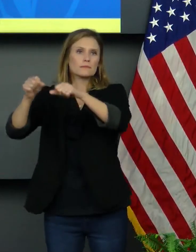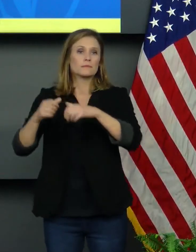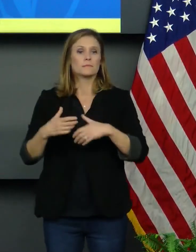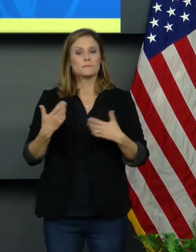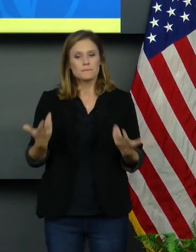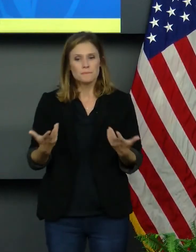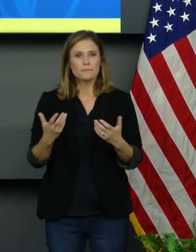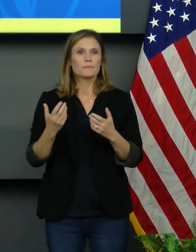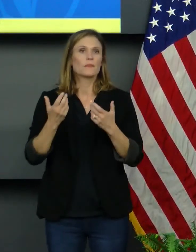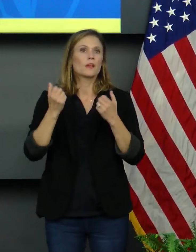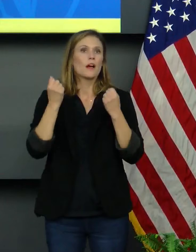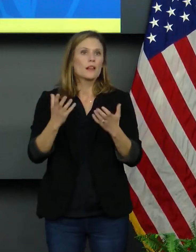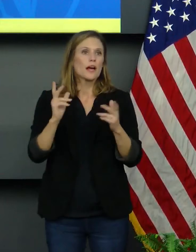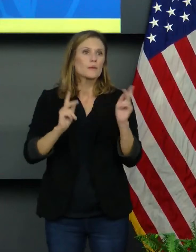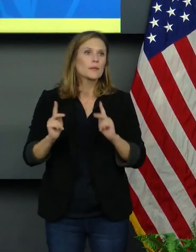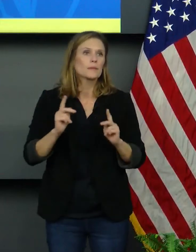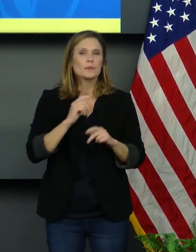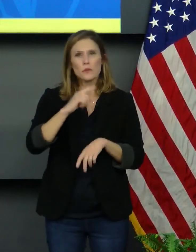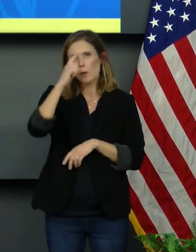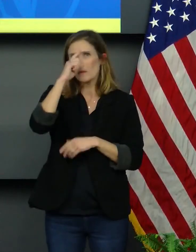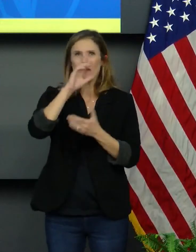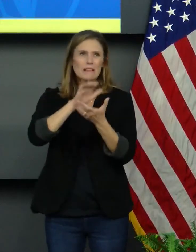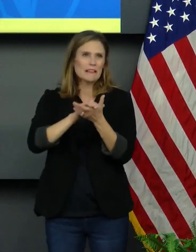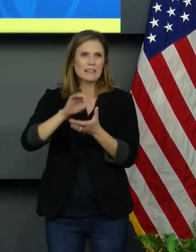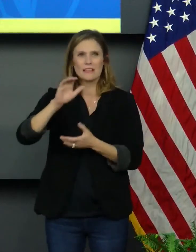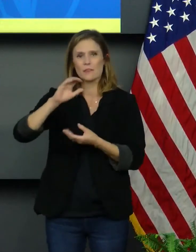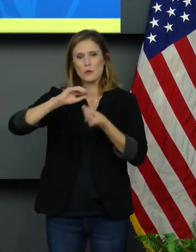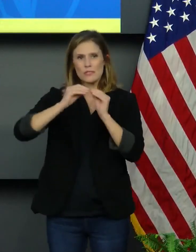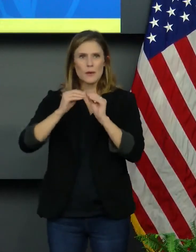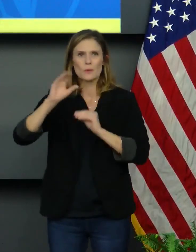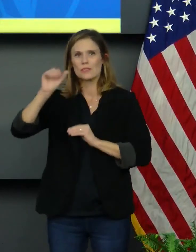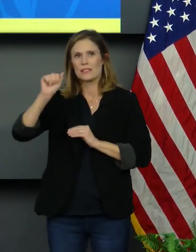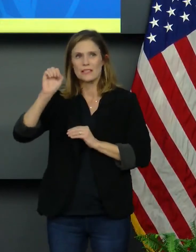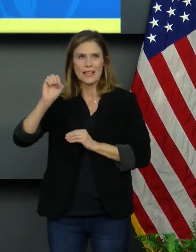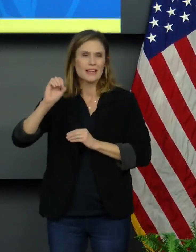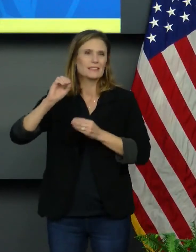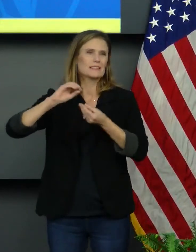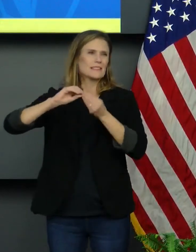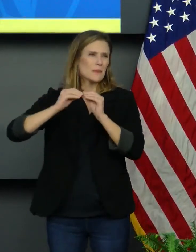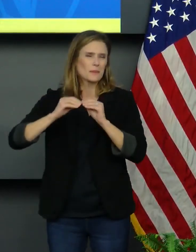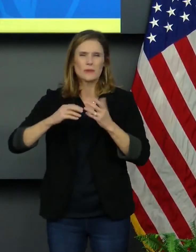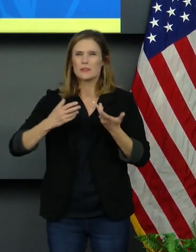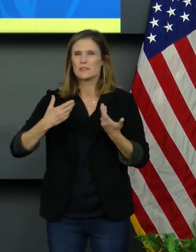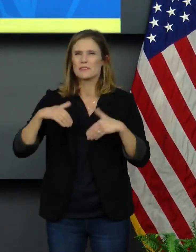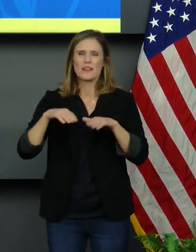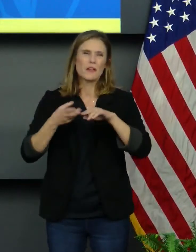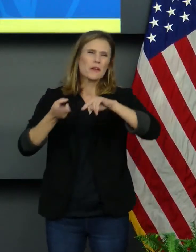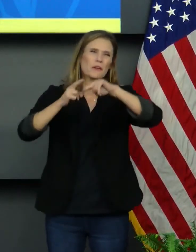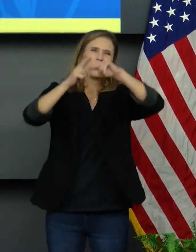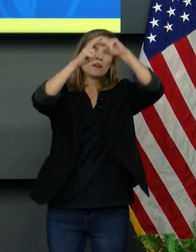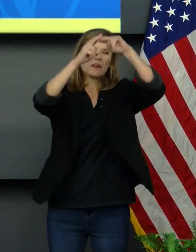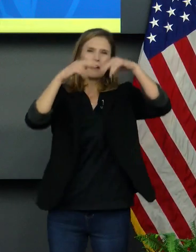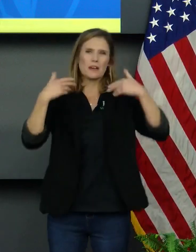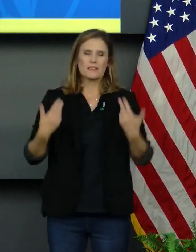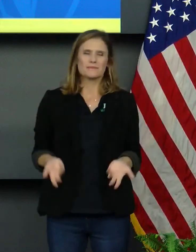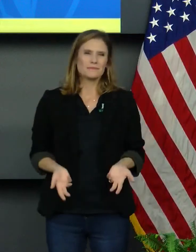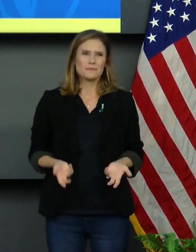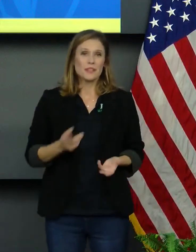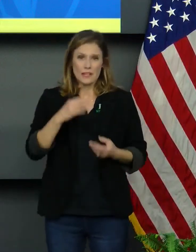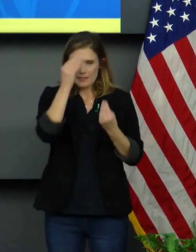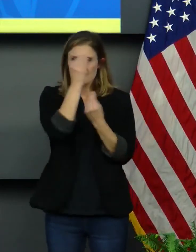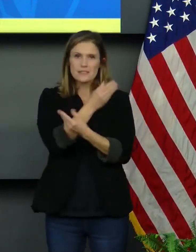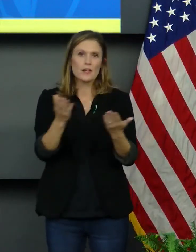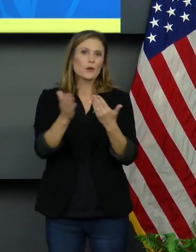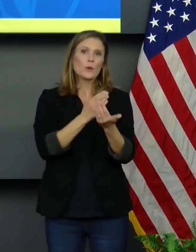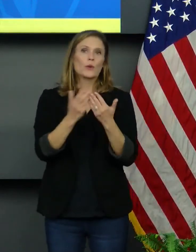So, you know, a lot of people say they don't really believe the case counts, that those numbers are really growing at an alarming rates. But I can tell you,